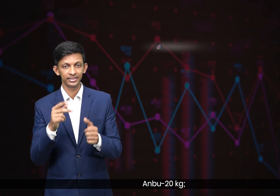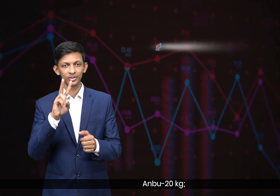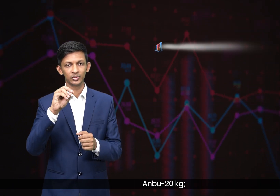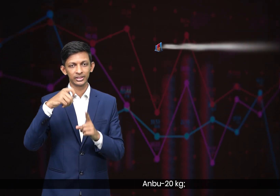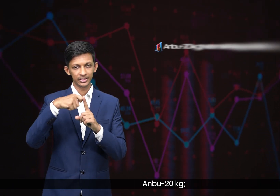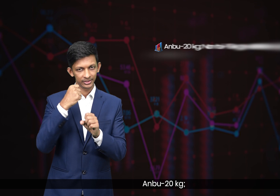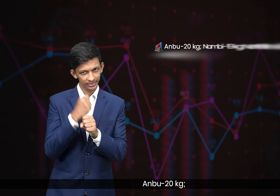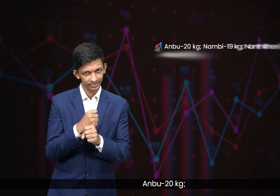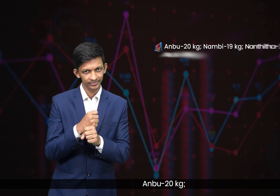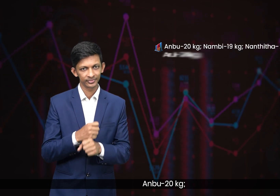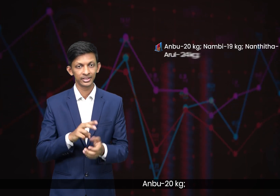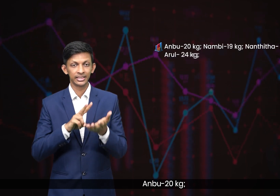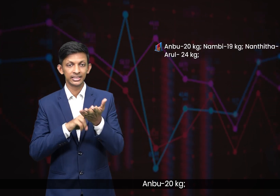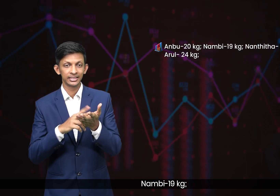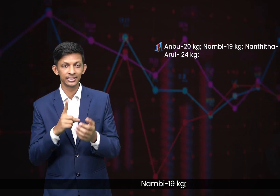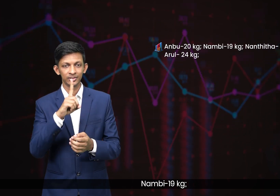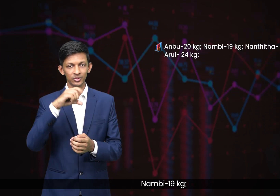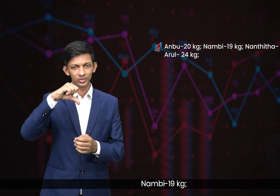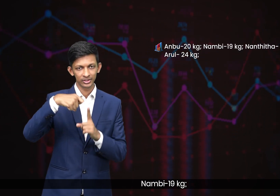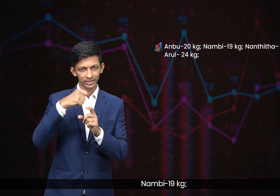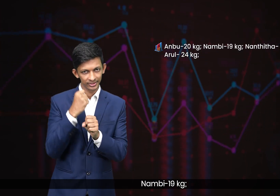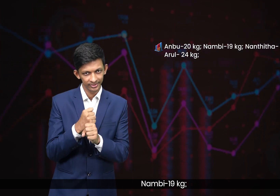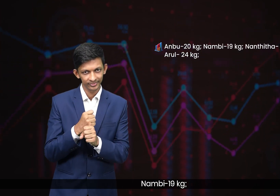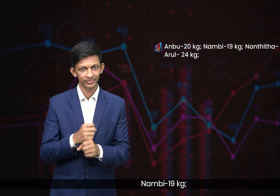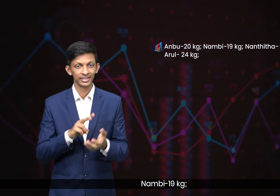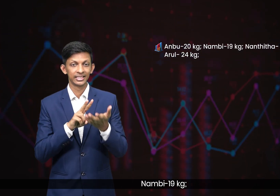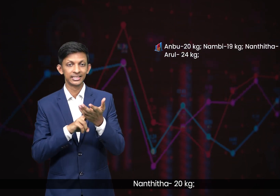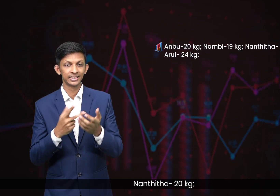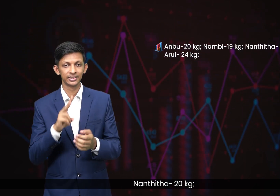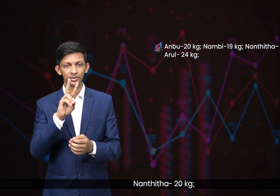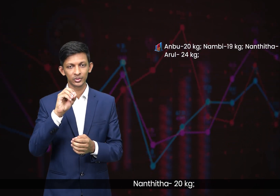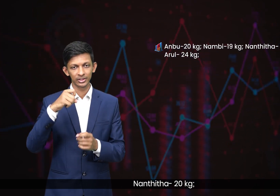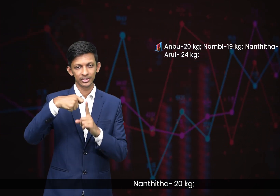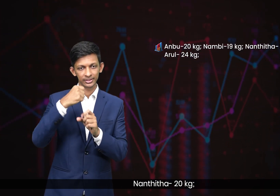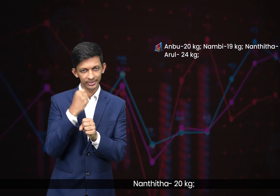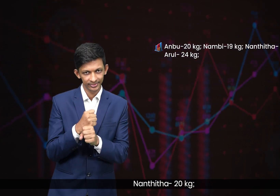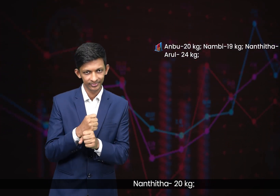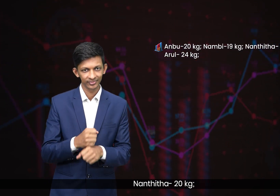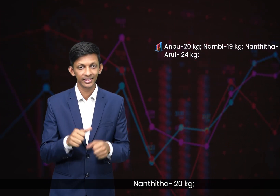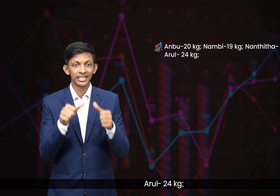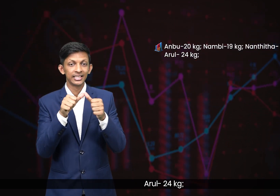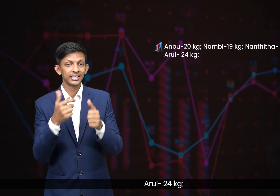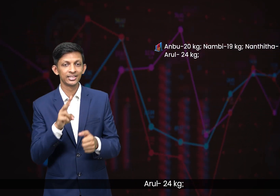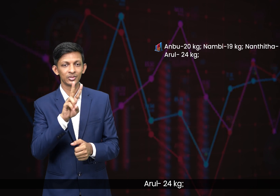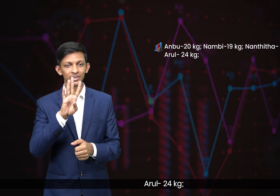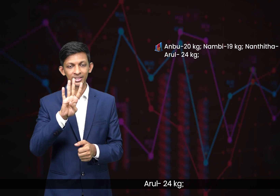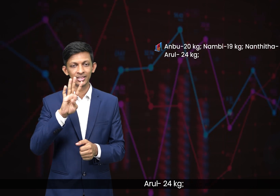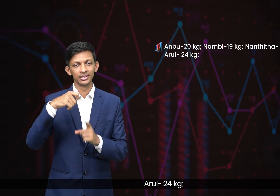Anbu 20 kg, Nambi 19 kg, Nantita 20 kg, Arul 24 kg,